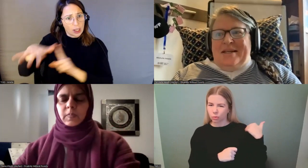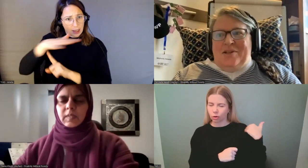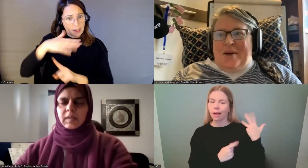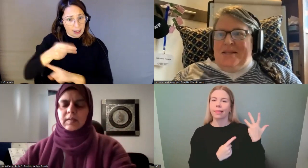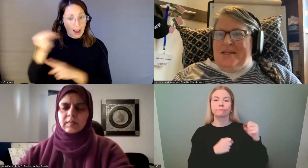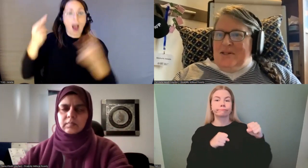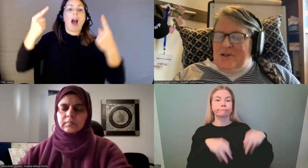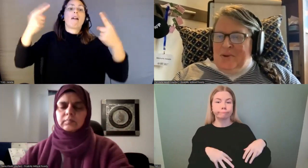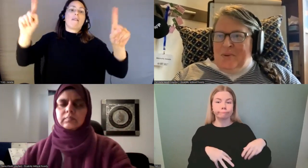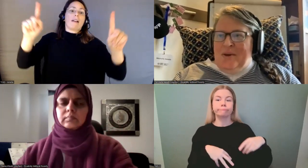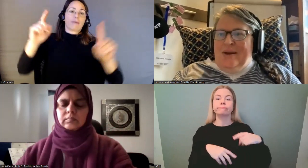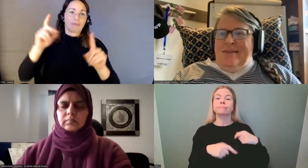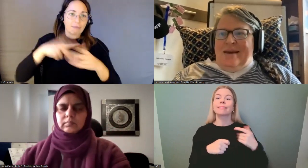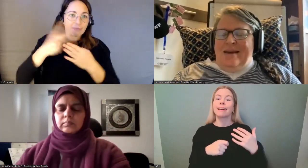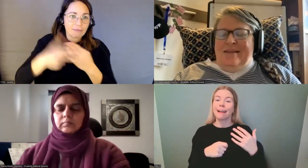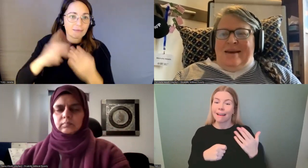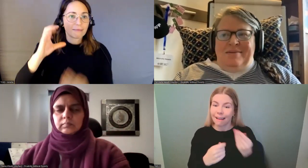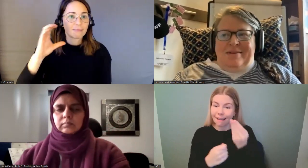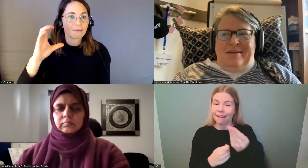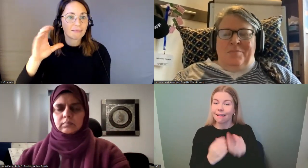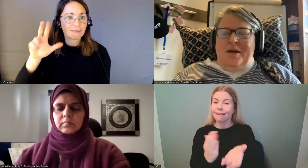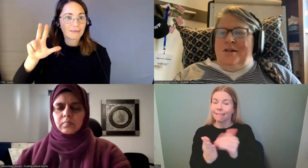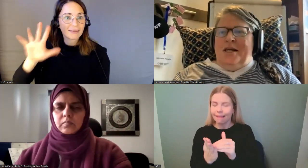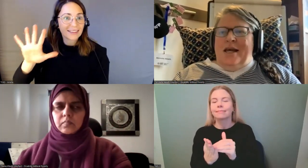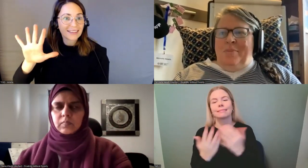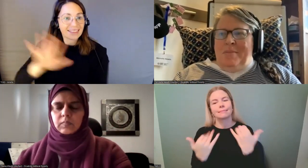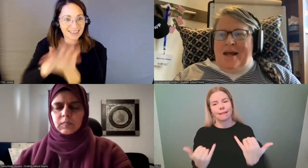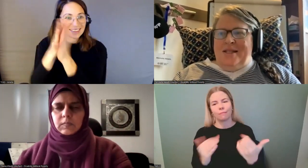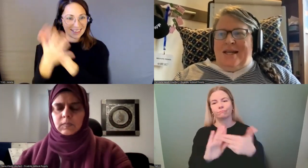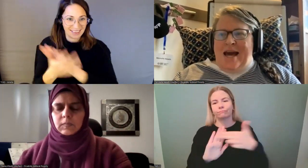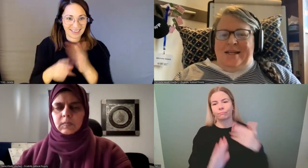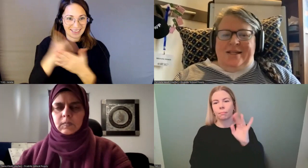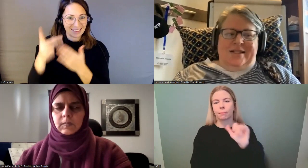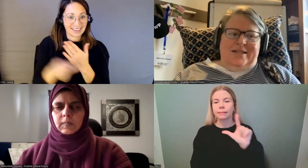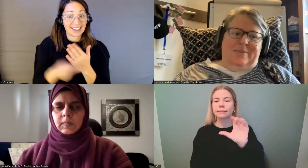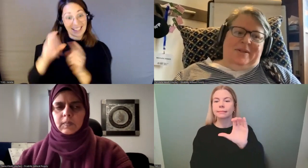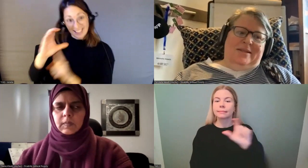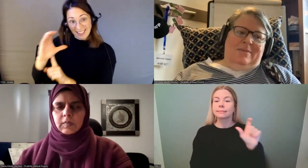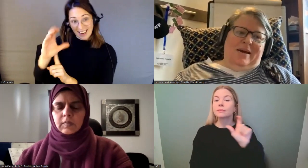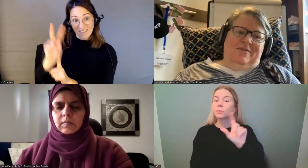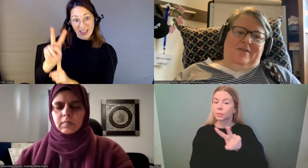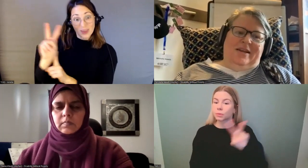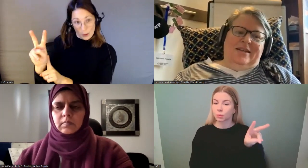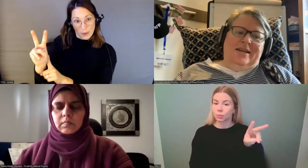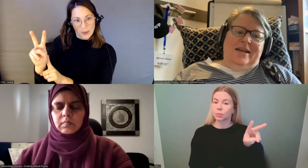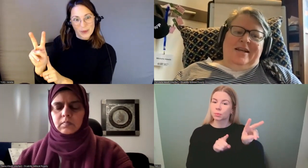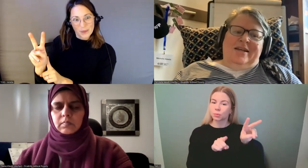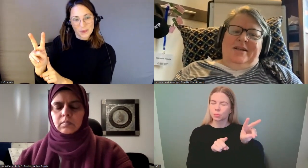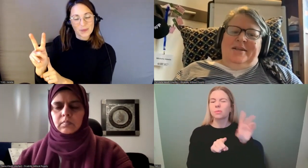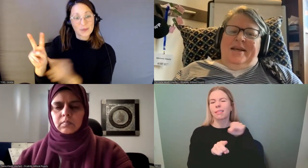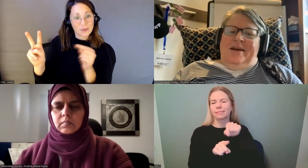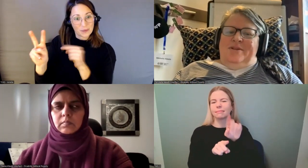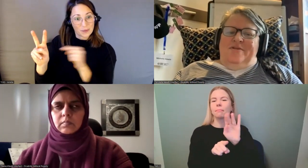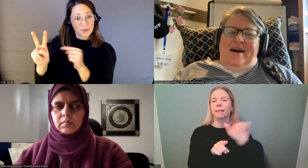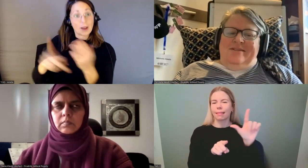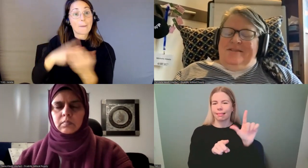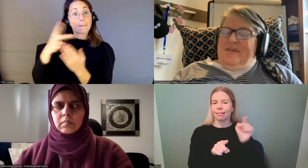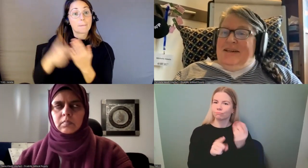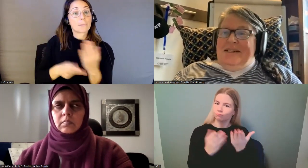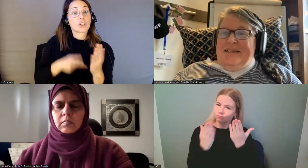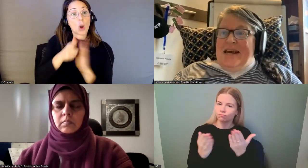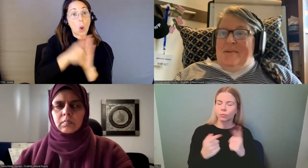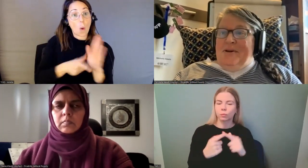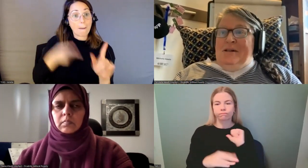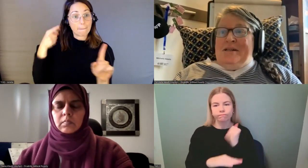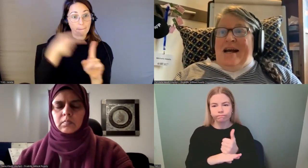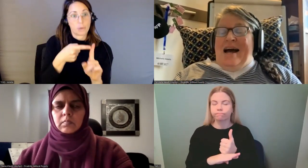Bill C-22, the bill to implement a Canada Disability Benefit. It was